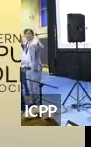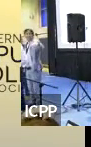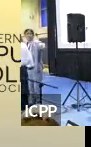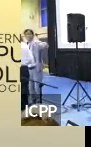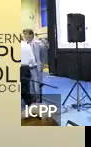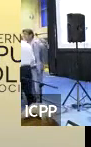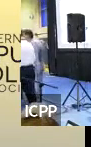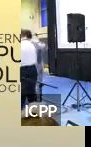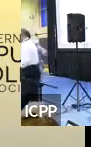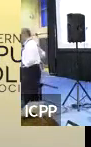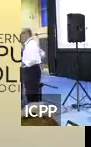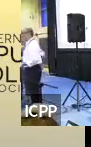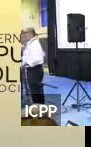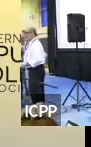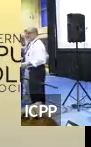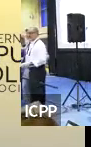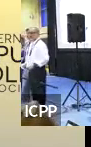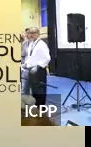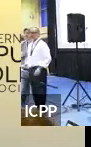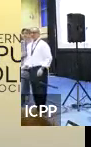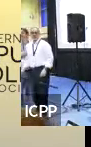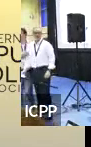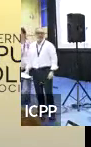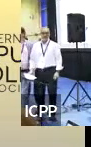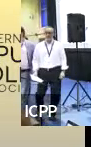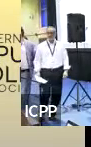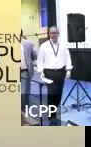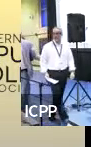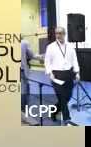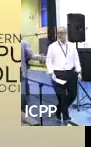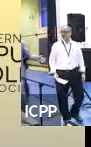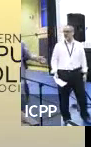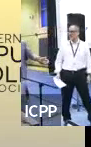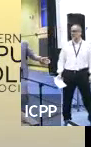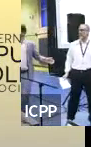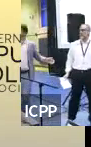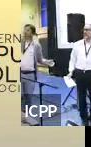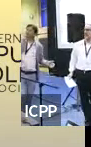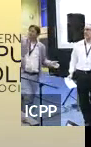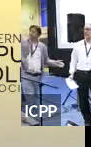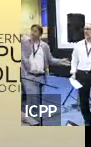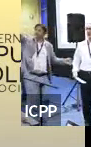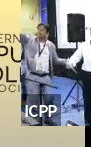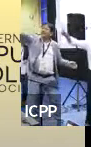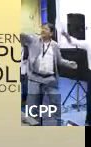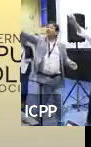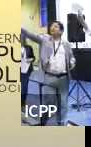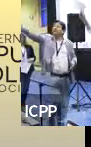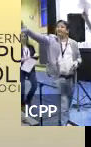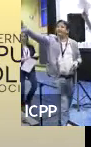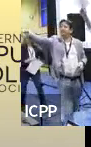Yeah. Thanks, everybody. Now we go for coffee or tea. Thanks.